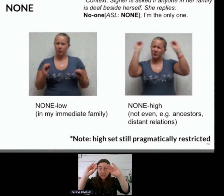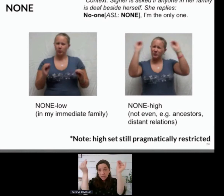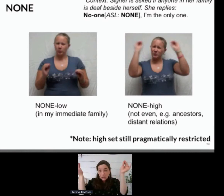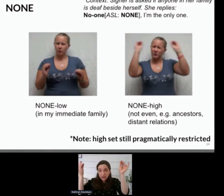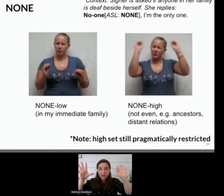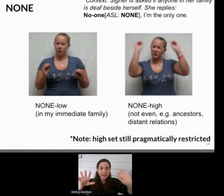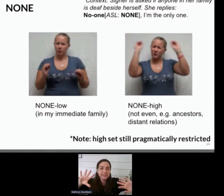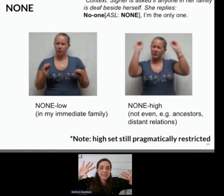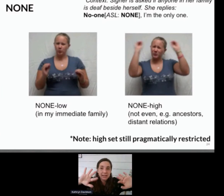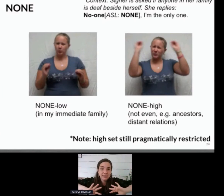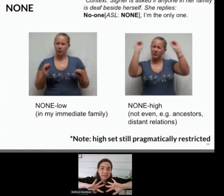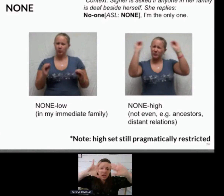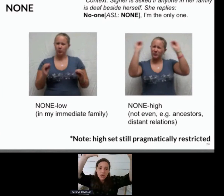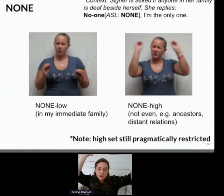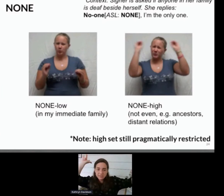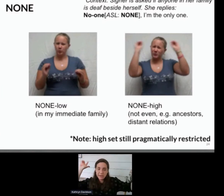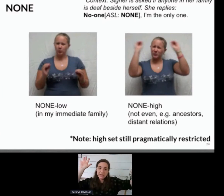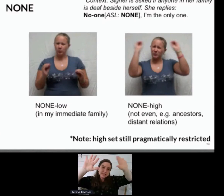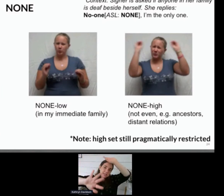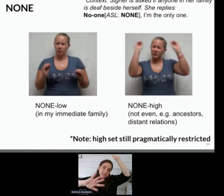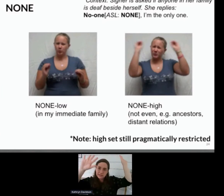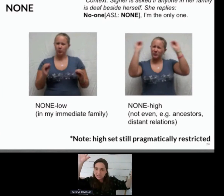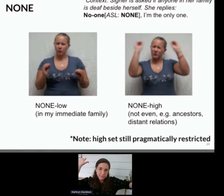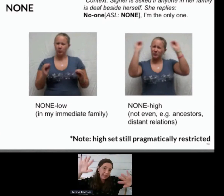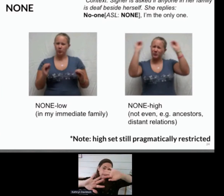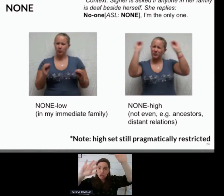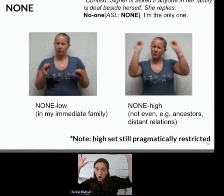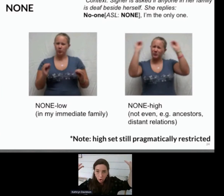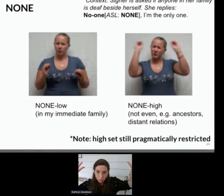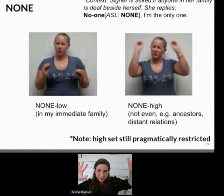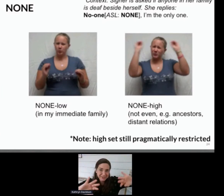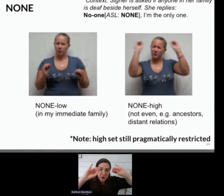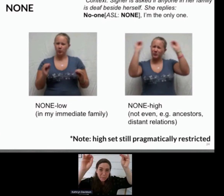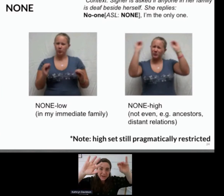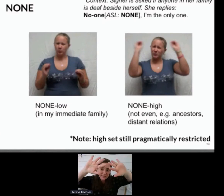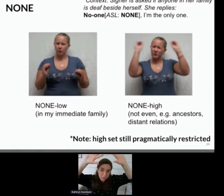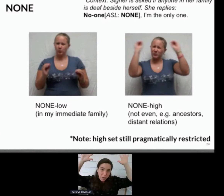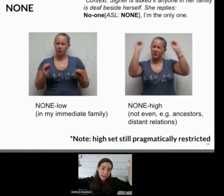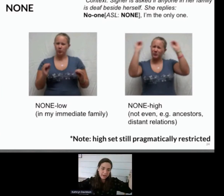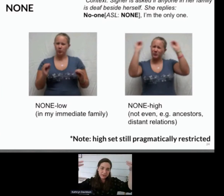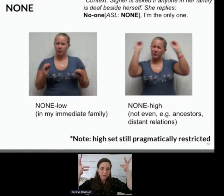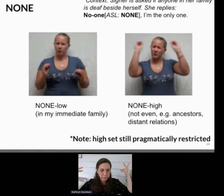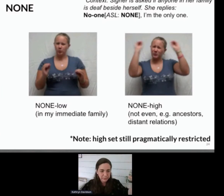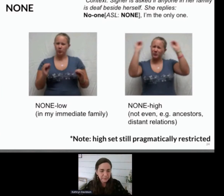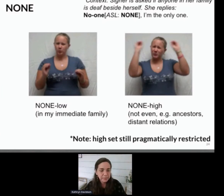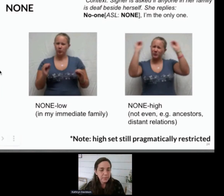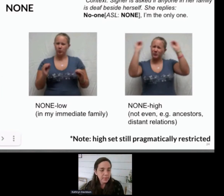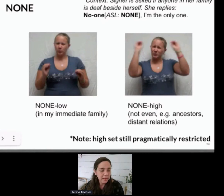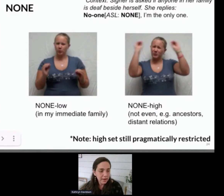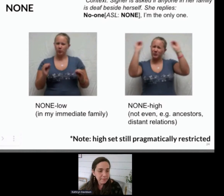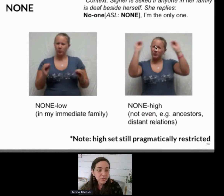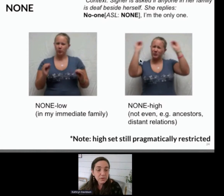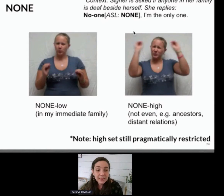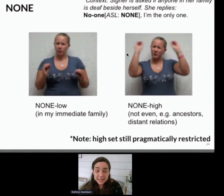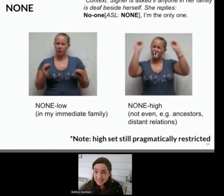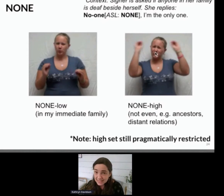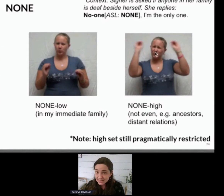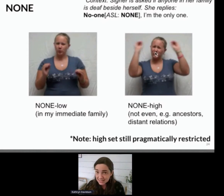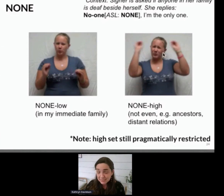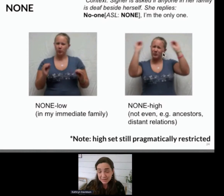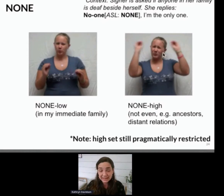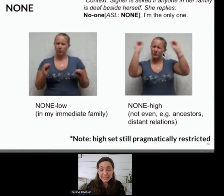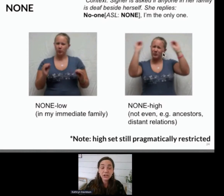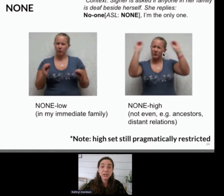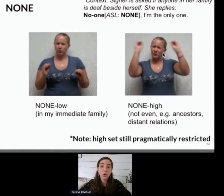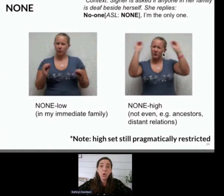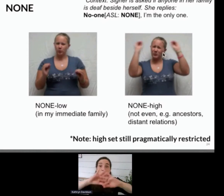family. None high is none of my ancestors. Really, there's nobody of a wider group. Note that this